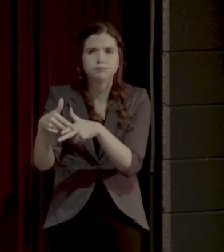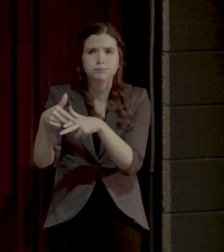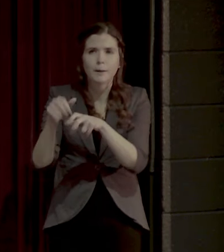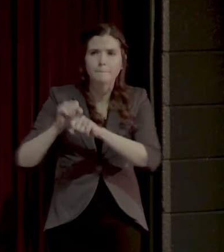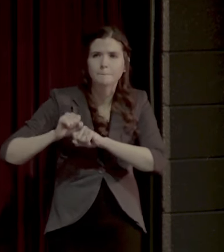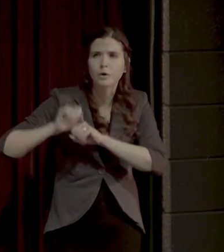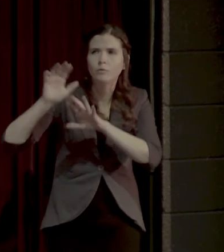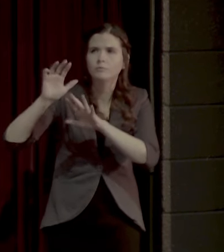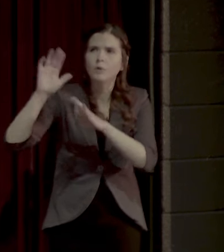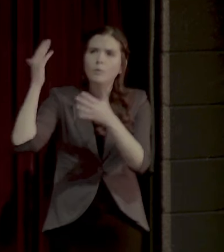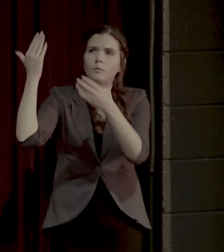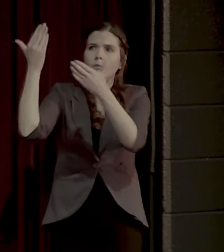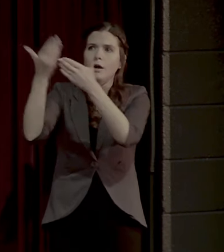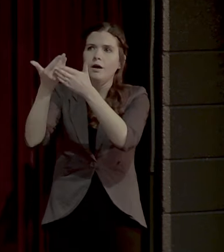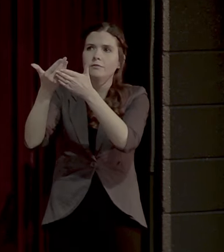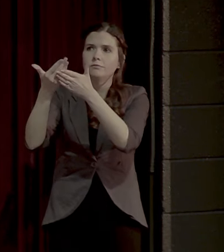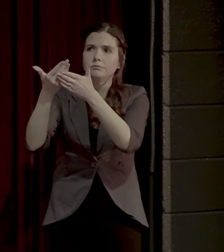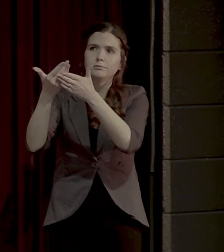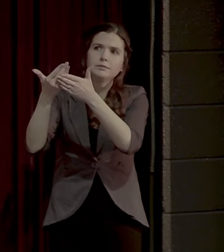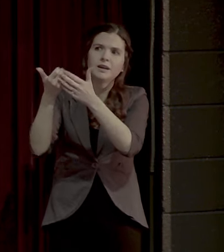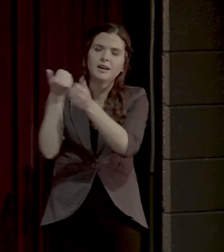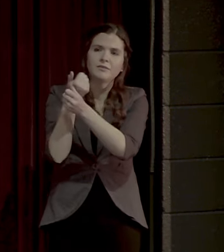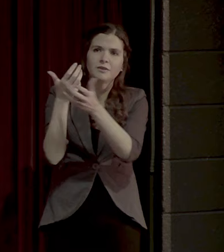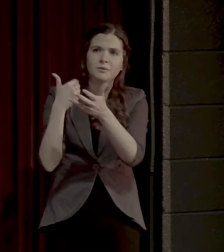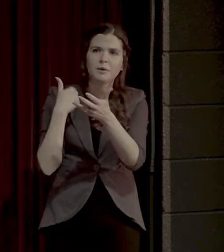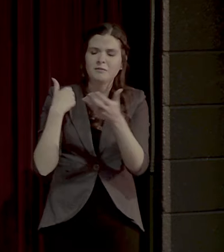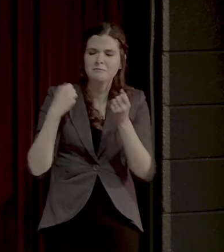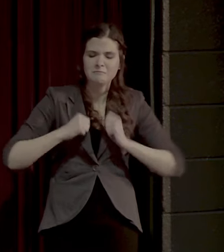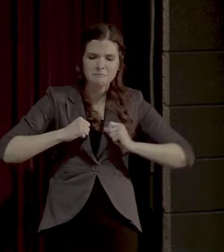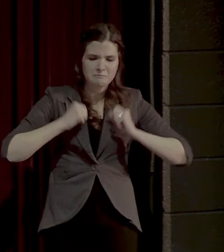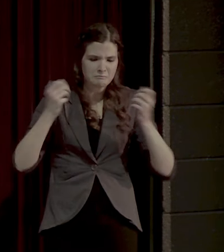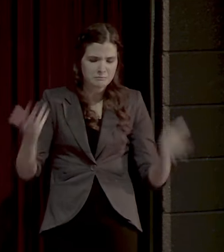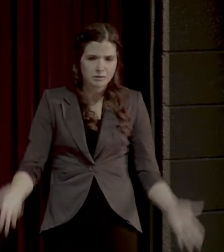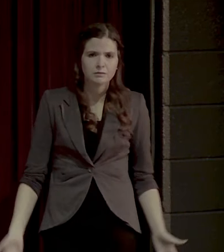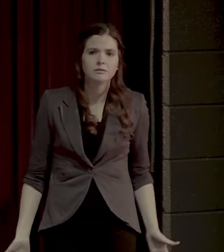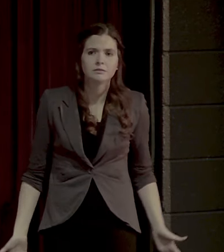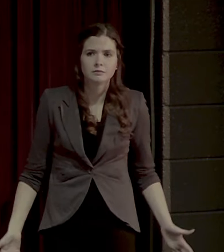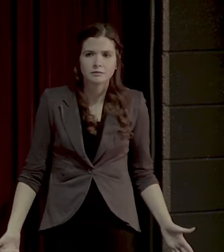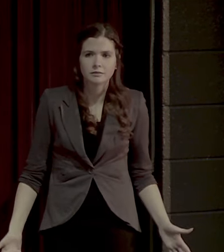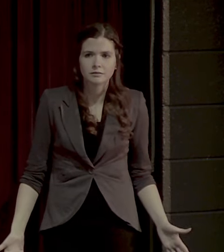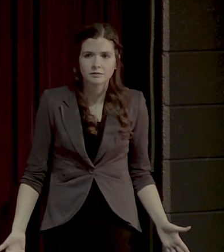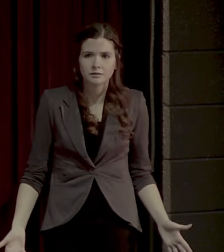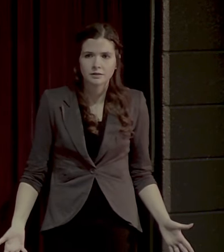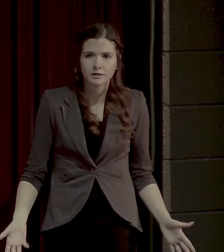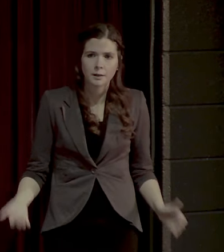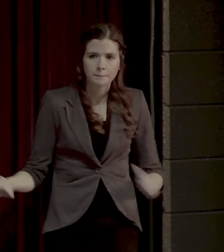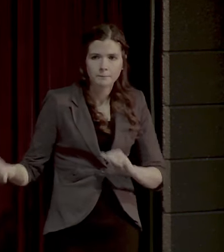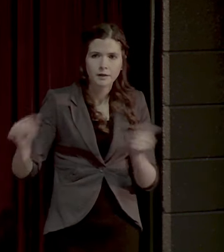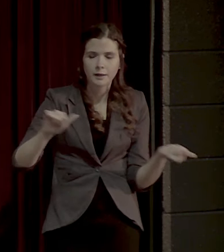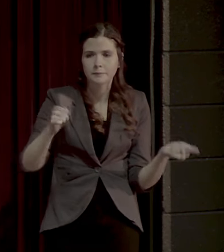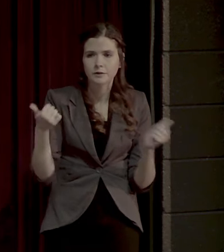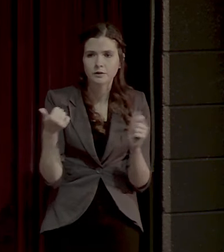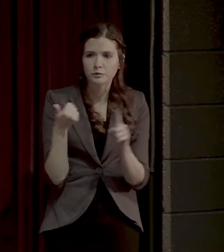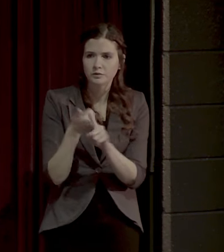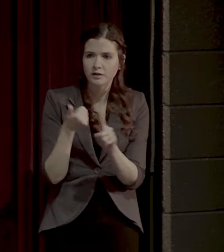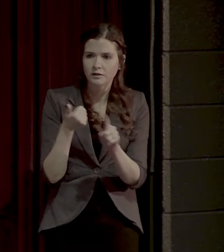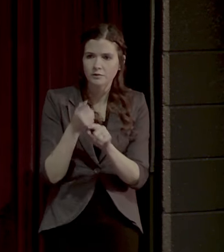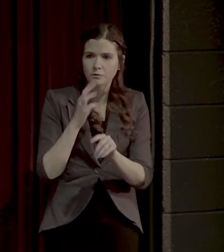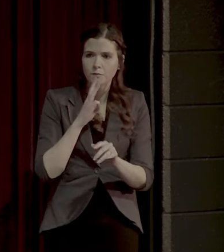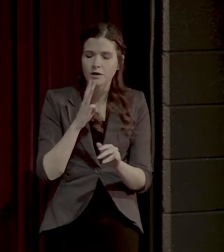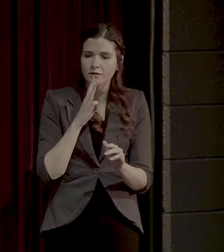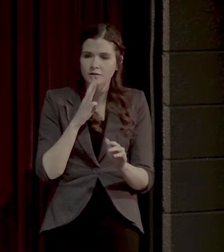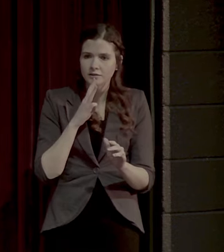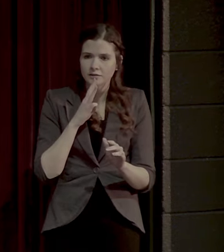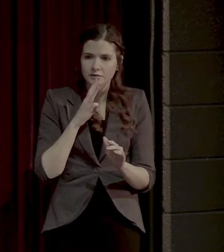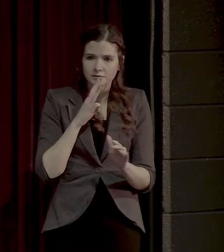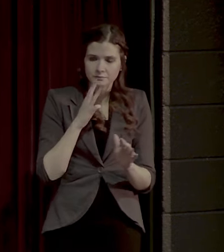then strip off all those material things and baptize yourself once more in the clean, spring-fed brook. Then